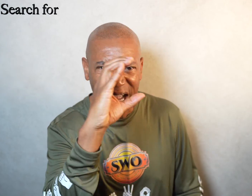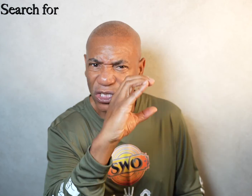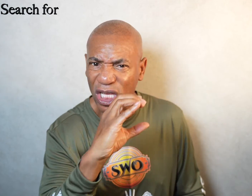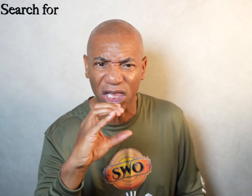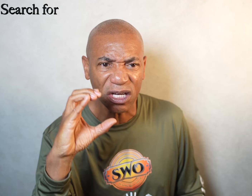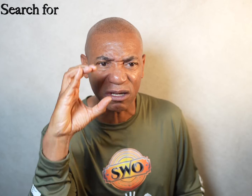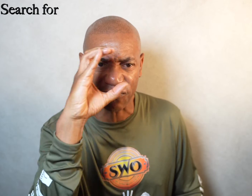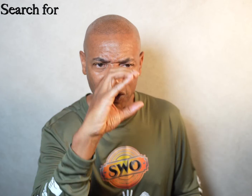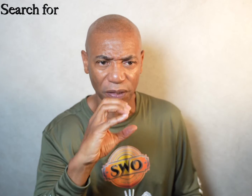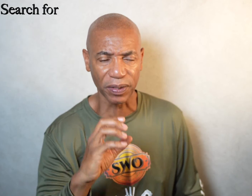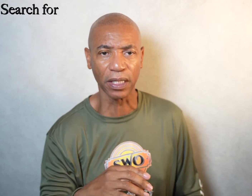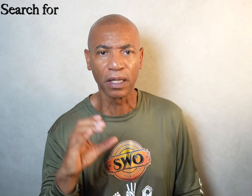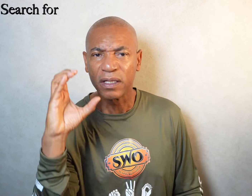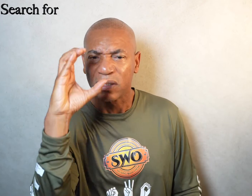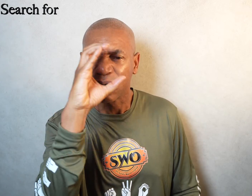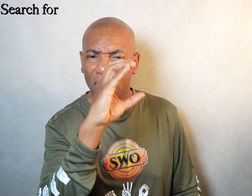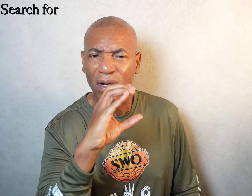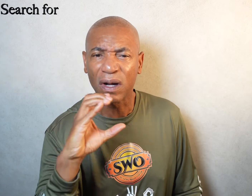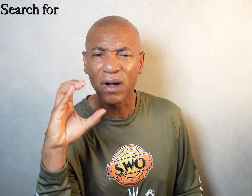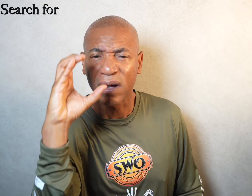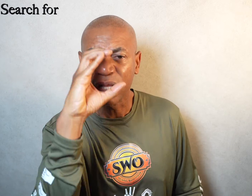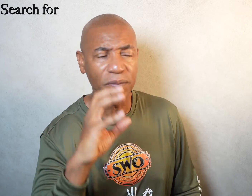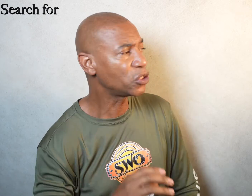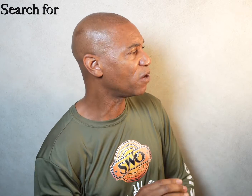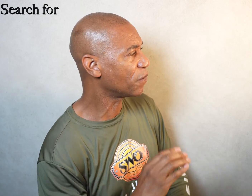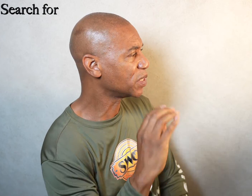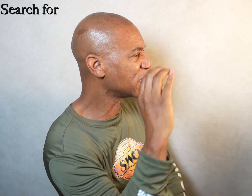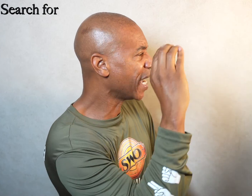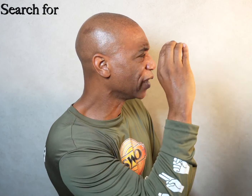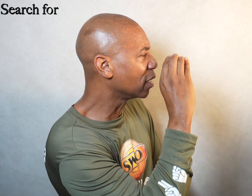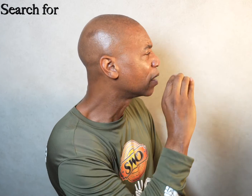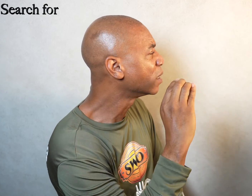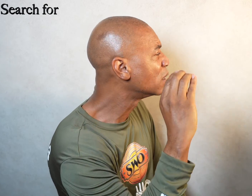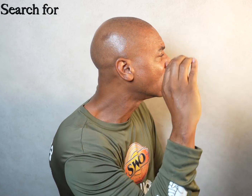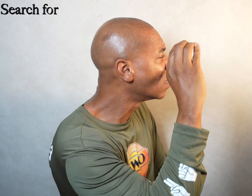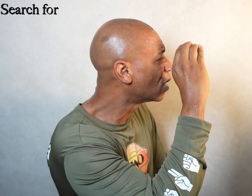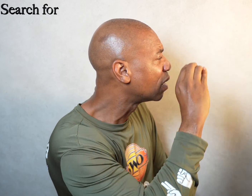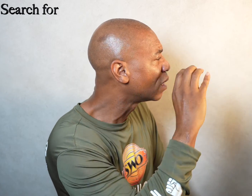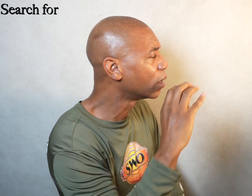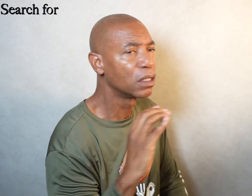actually looking for something. Let me show you that from the side.